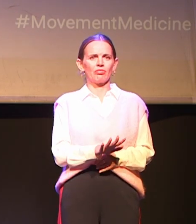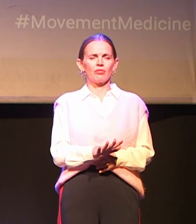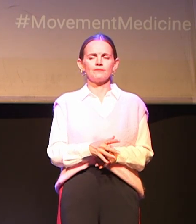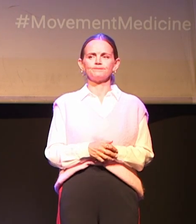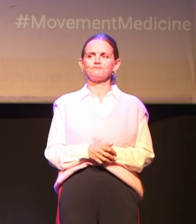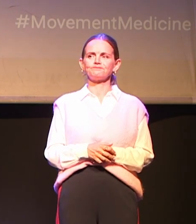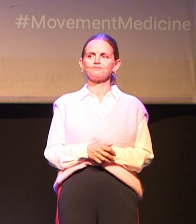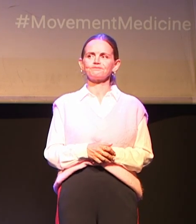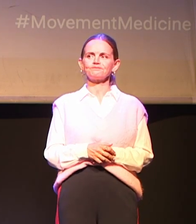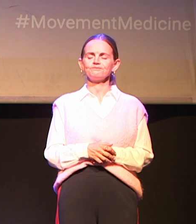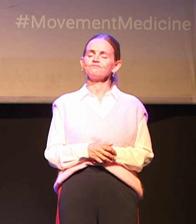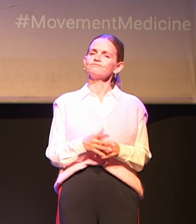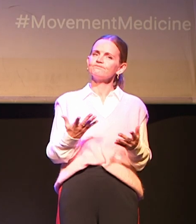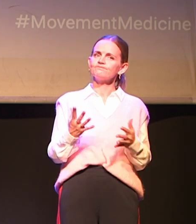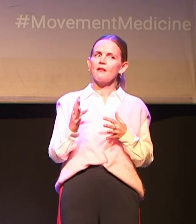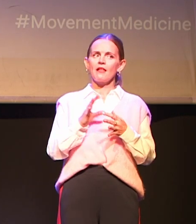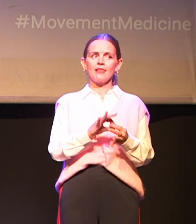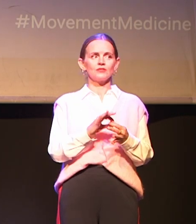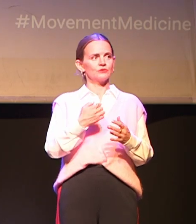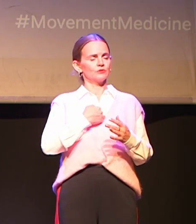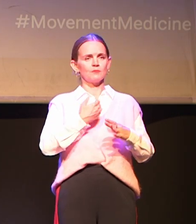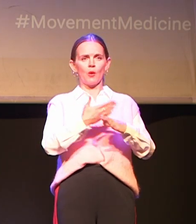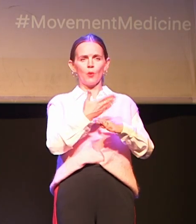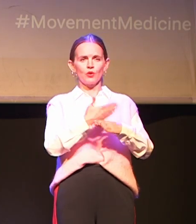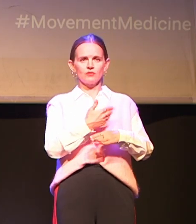I'm practicing is that I really see,